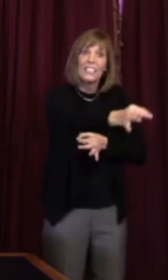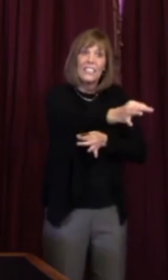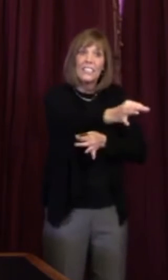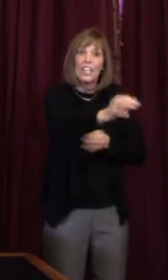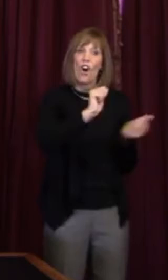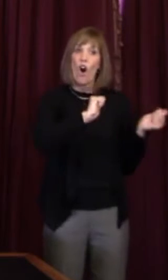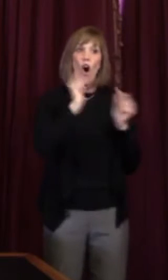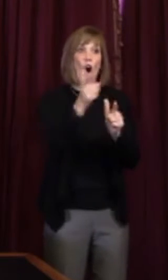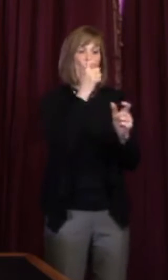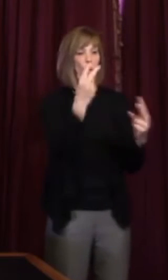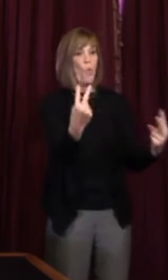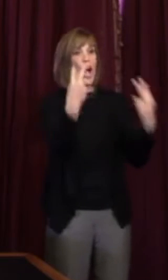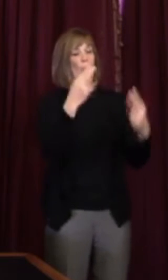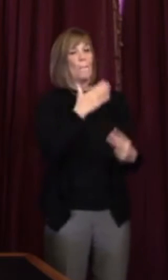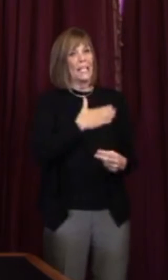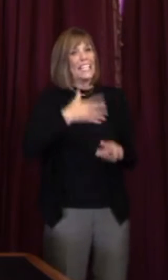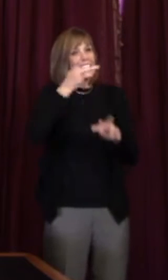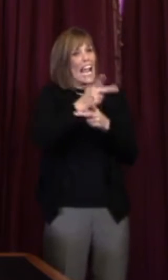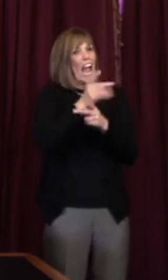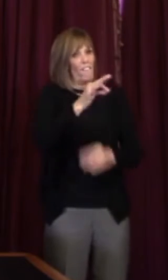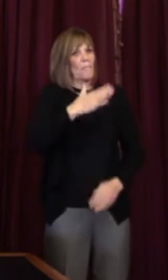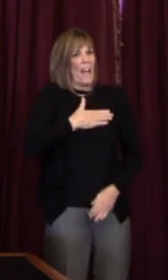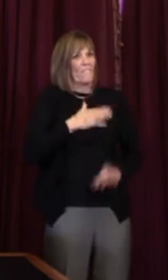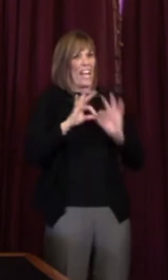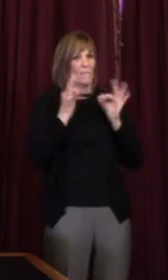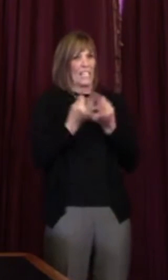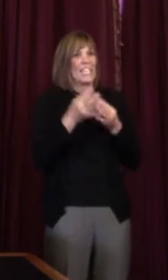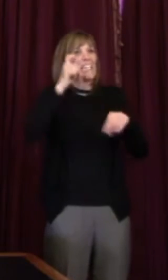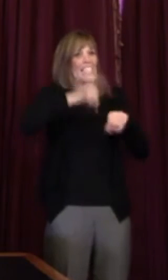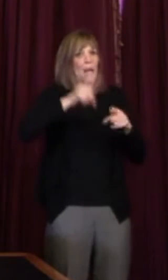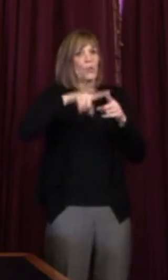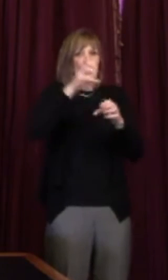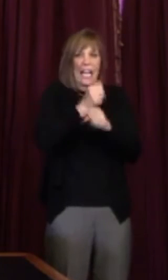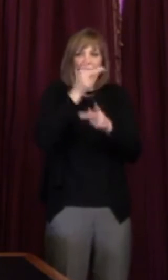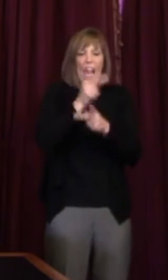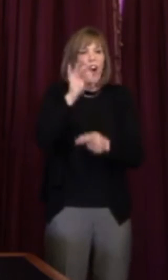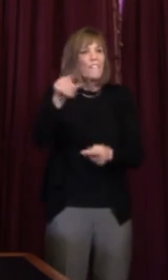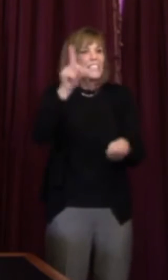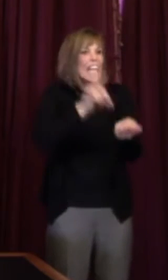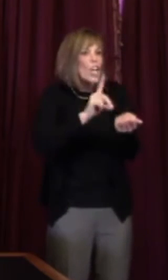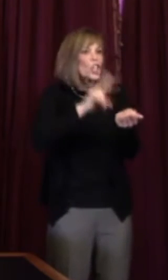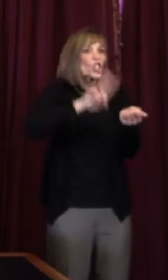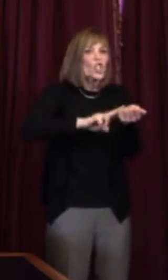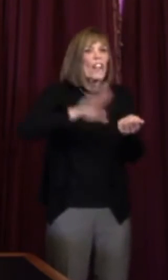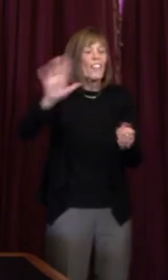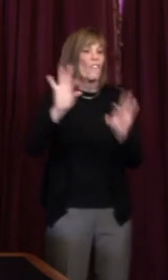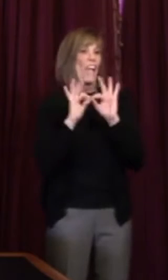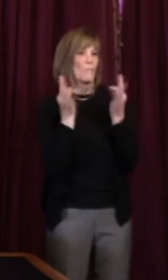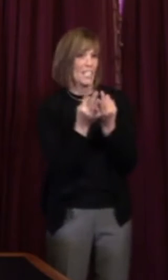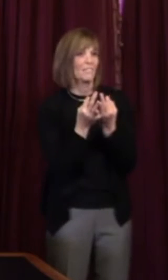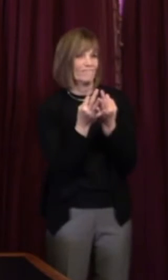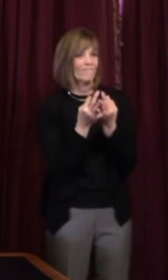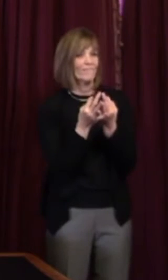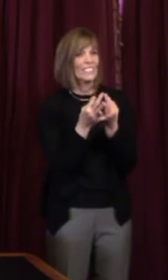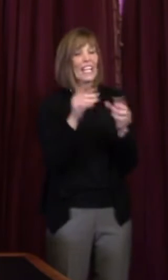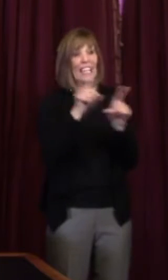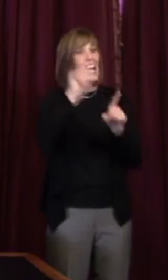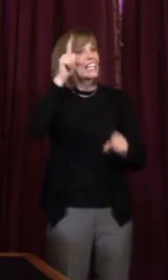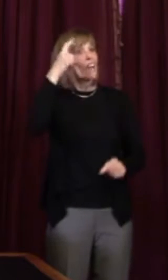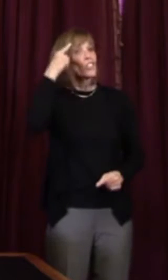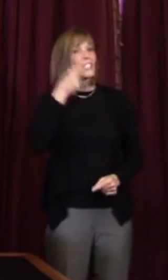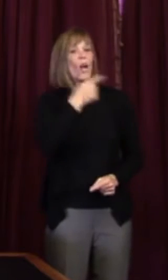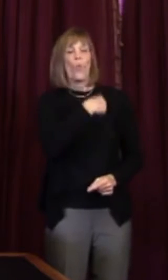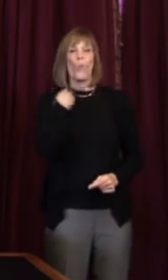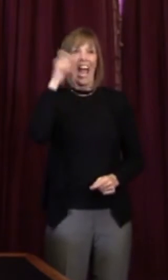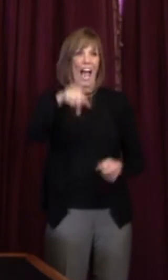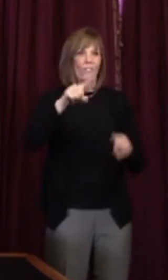watching this today, take care of my family. It's time to take care of the healthcare workers. As Governor Reynolds says, we have to get this